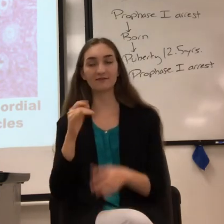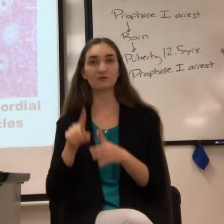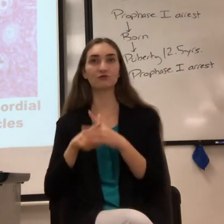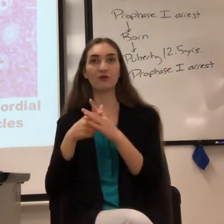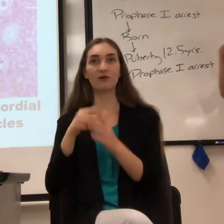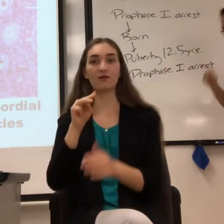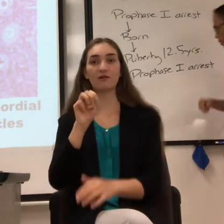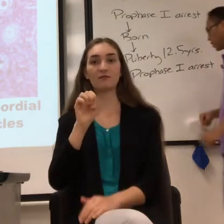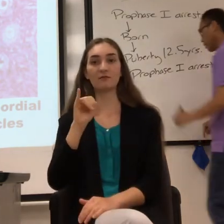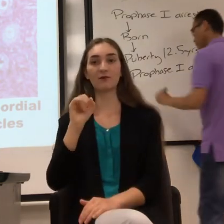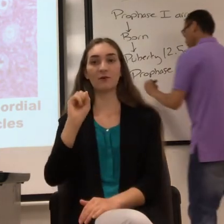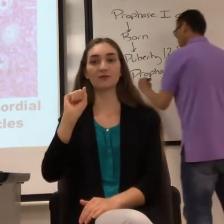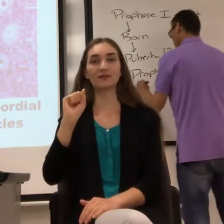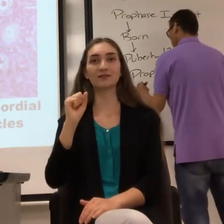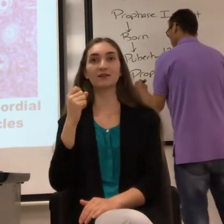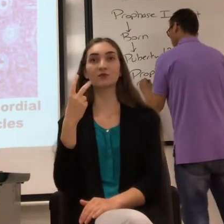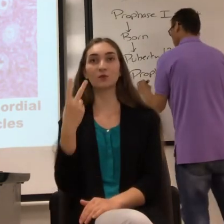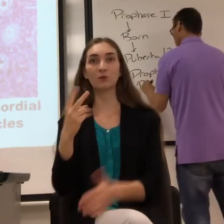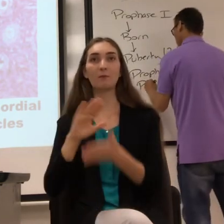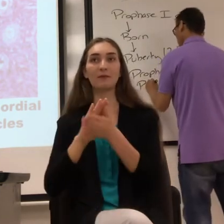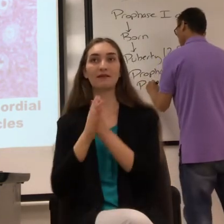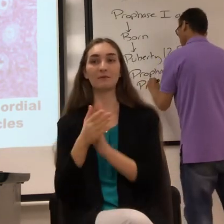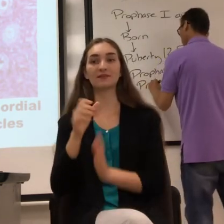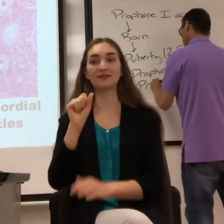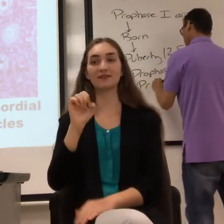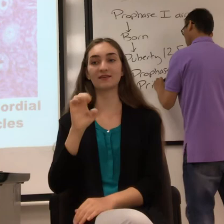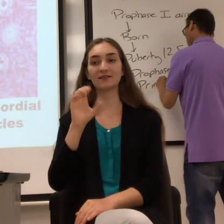So meiosis 1, primary.